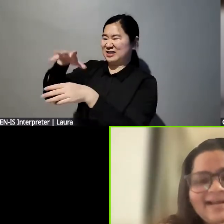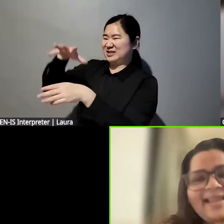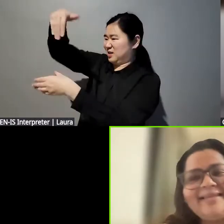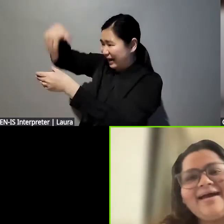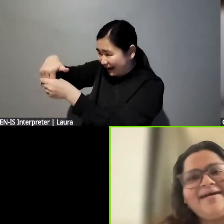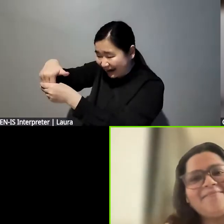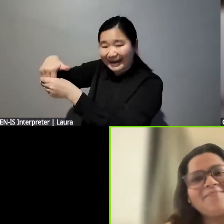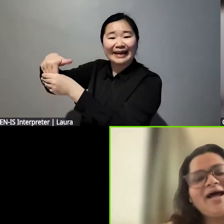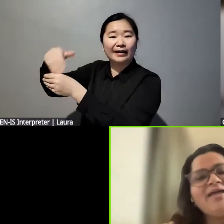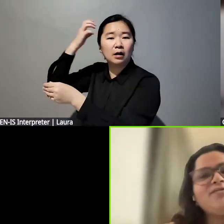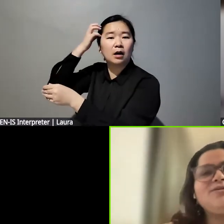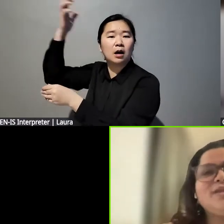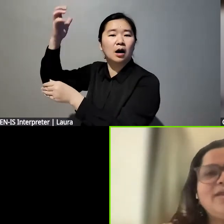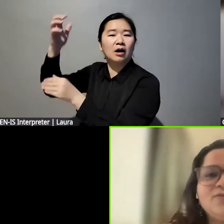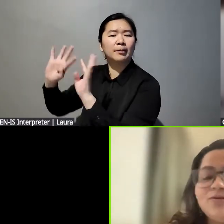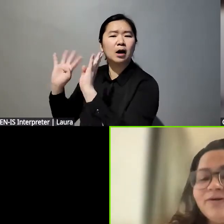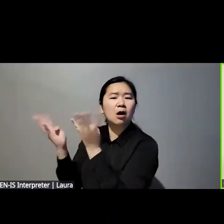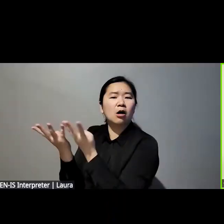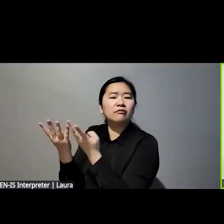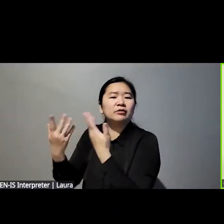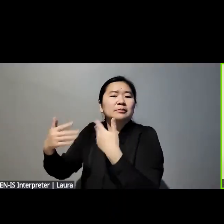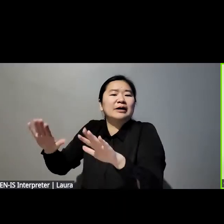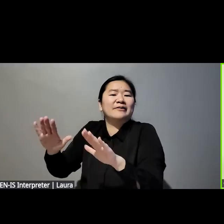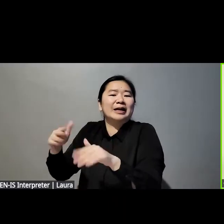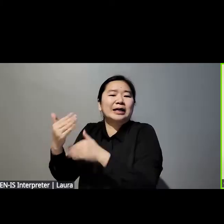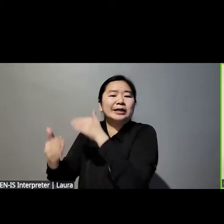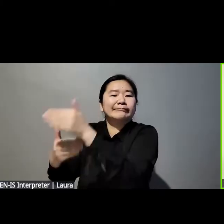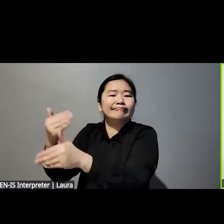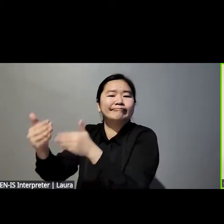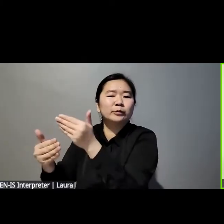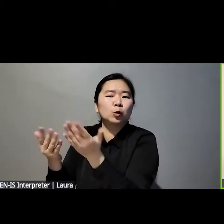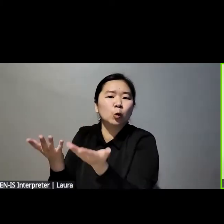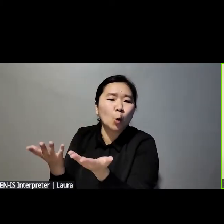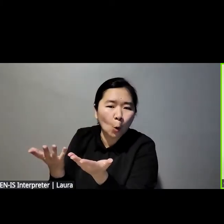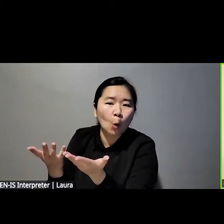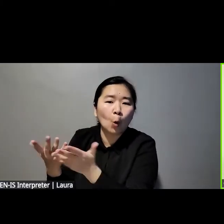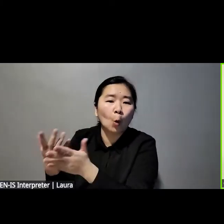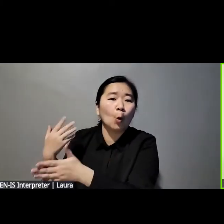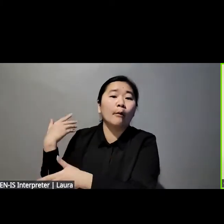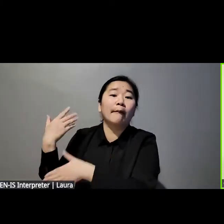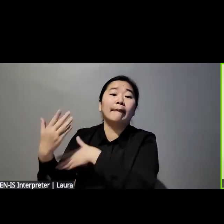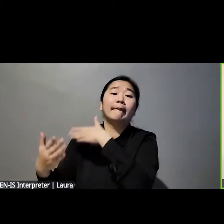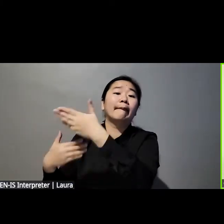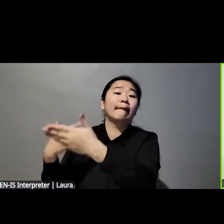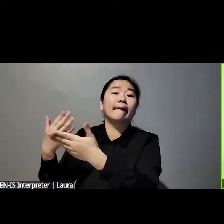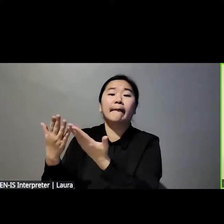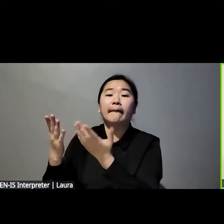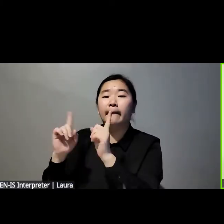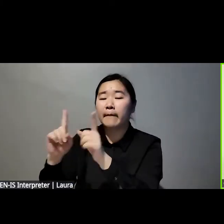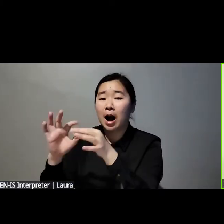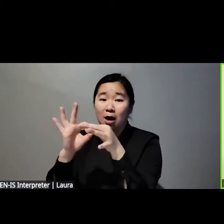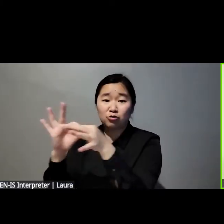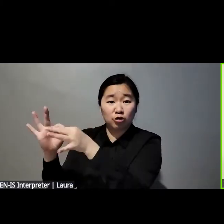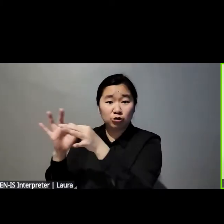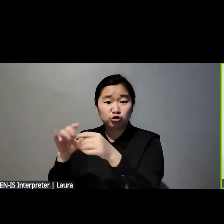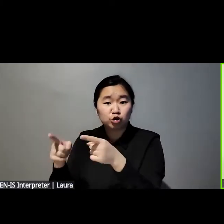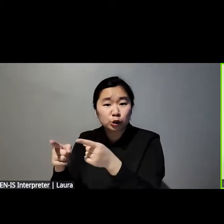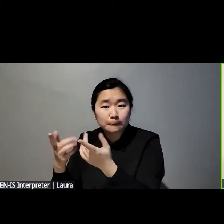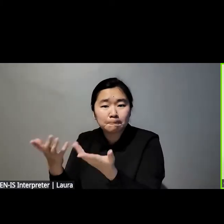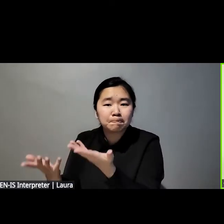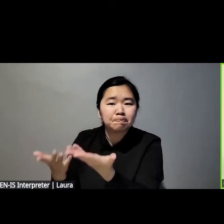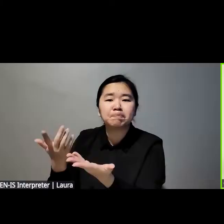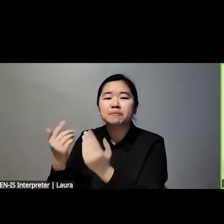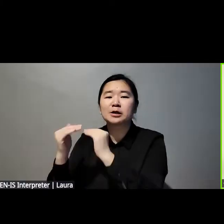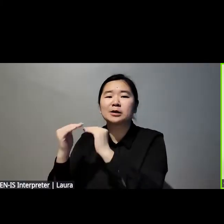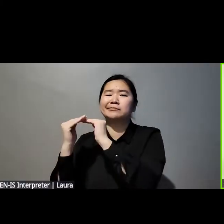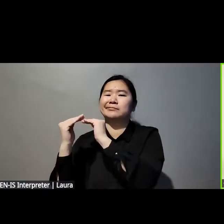Thanks, Claire. Again, I don't know if I'm qualified to, or if this is the forum for me to